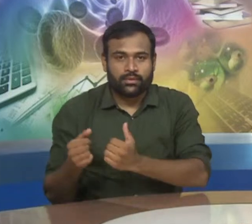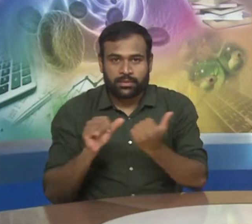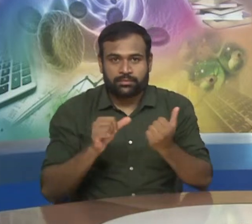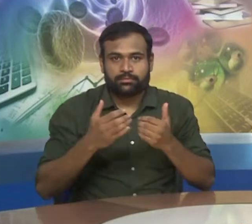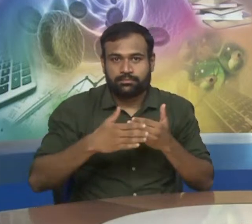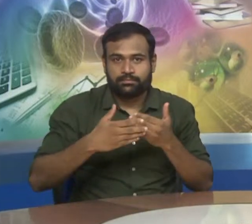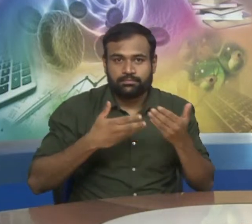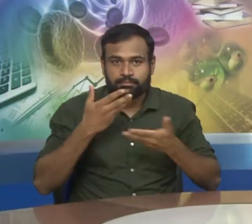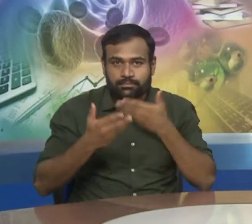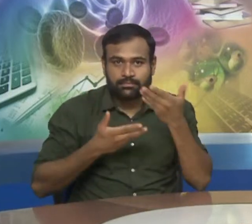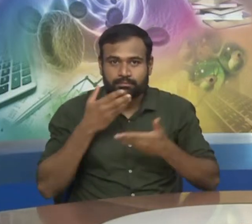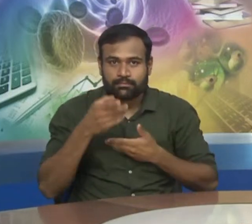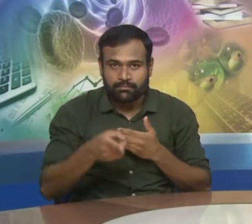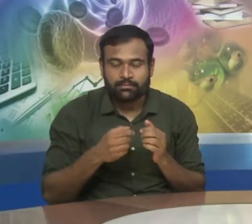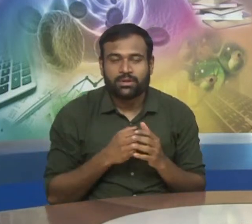Let us continue after the break.